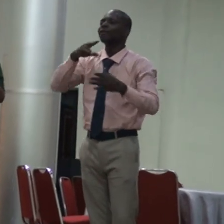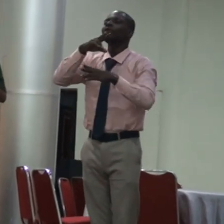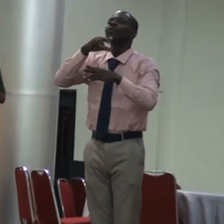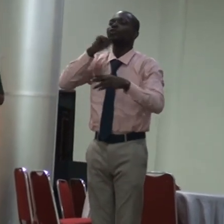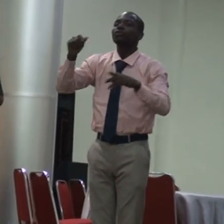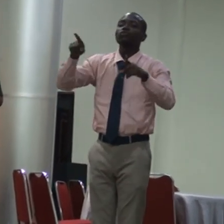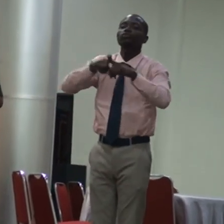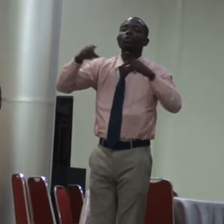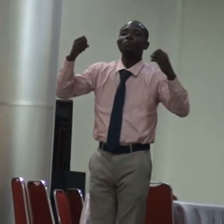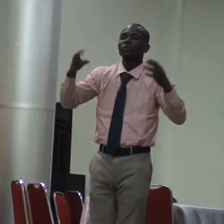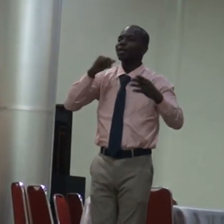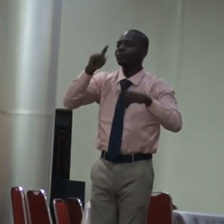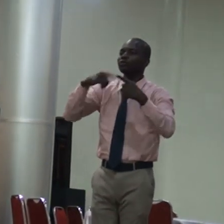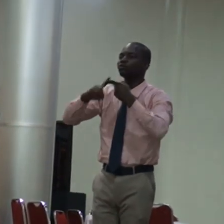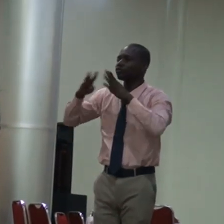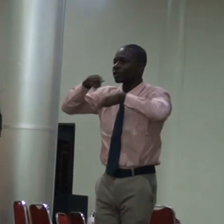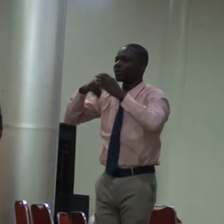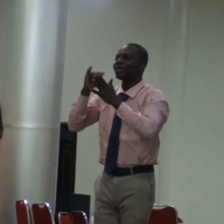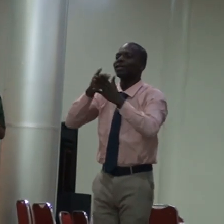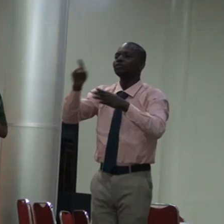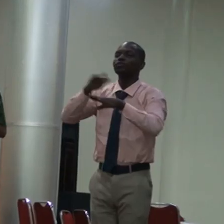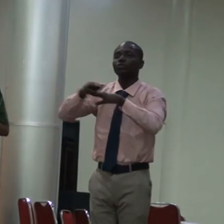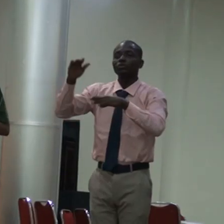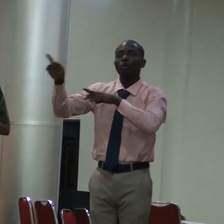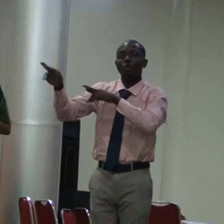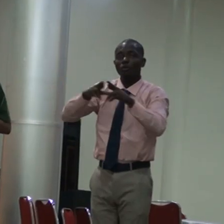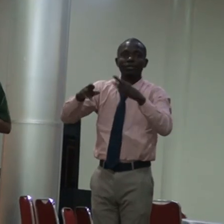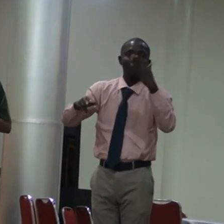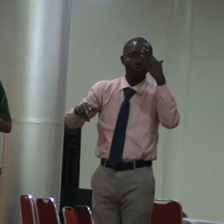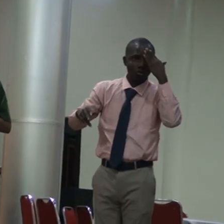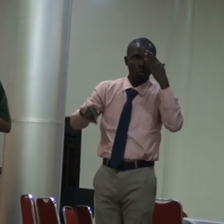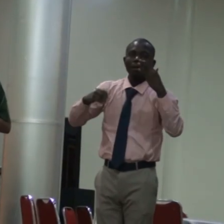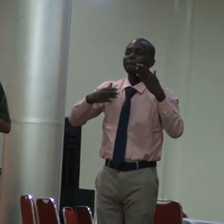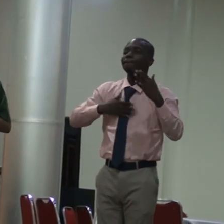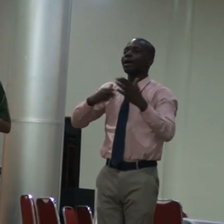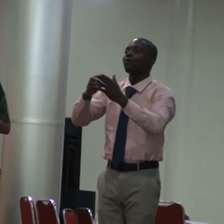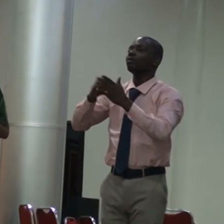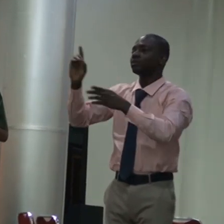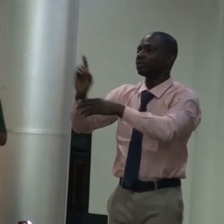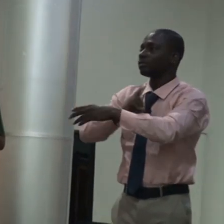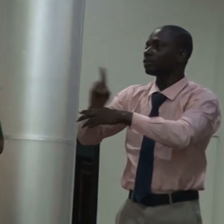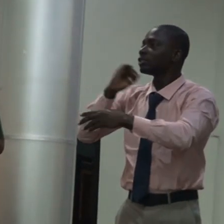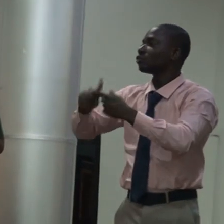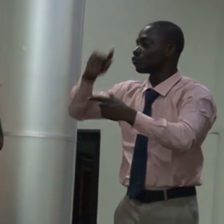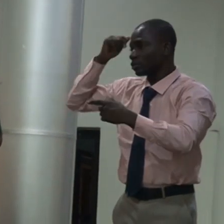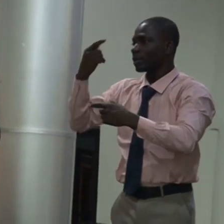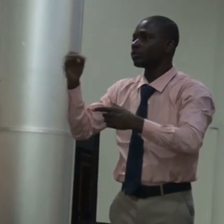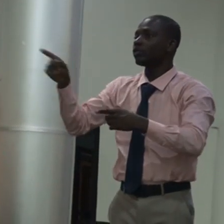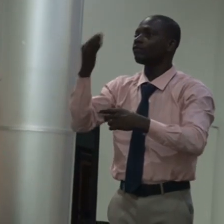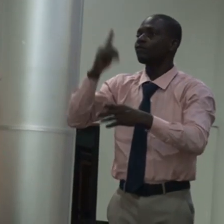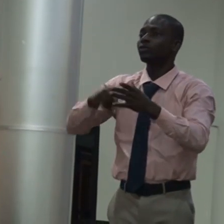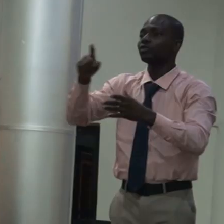not so much I'm going to say that you don't already know. So my duty is to remind you of what you